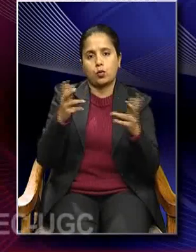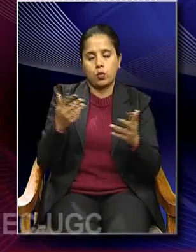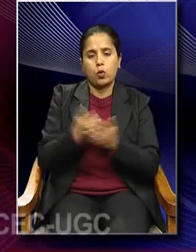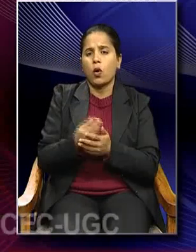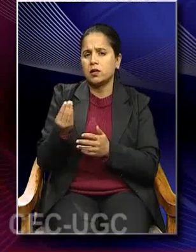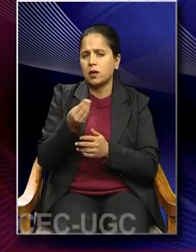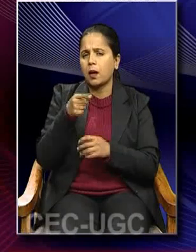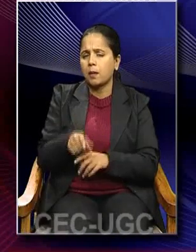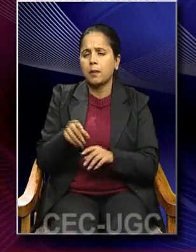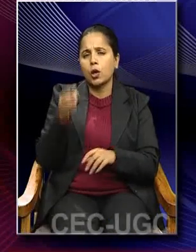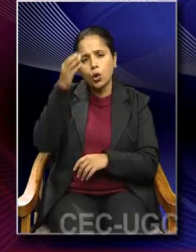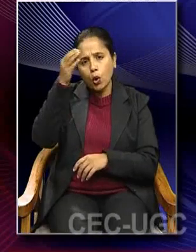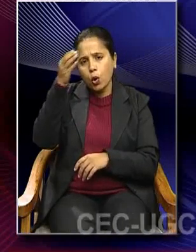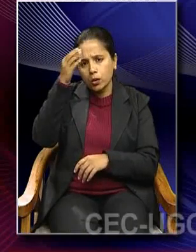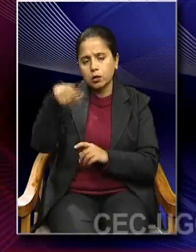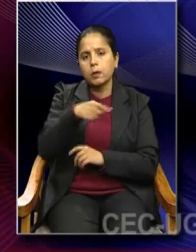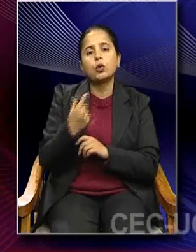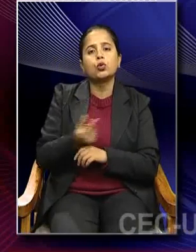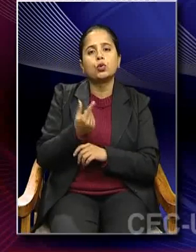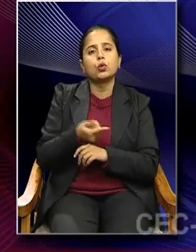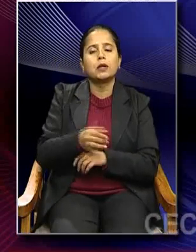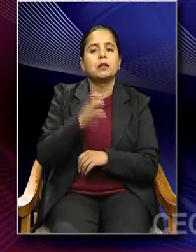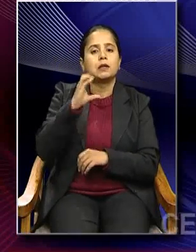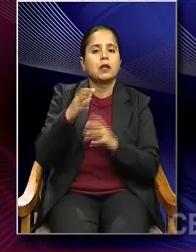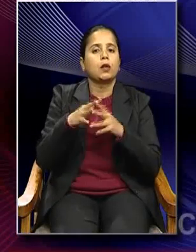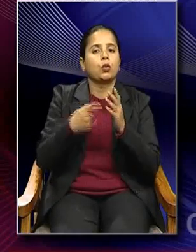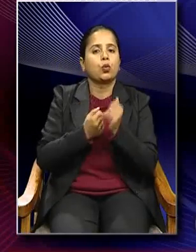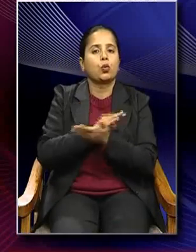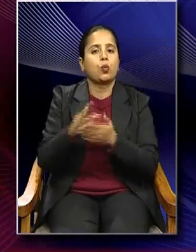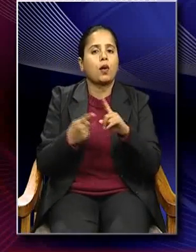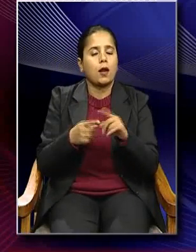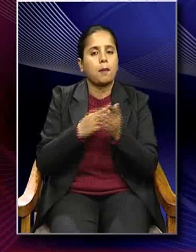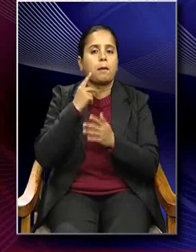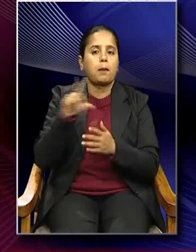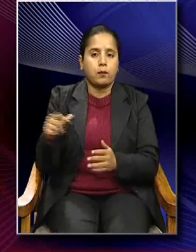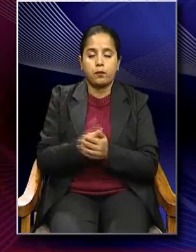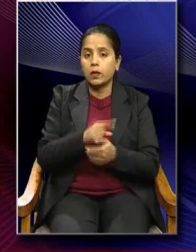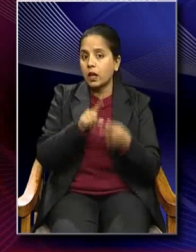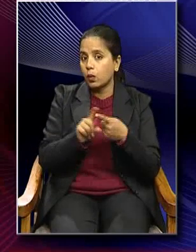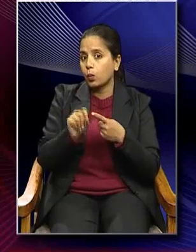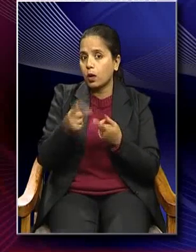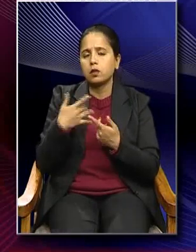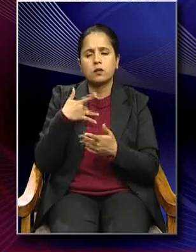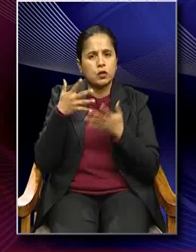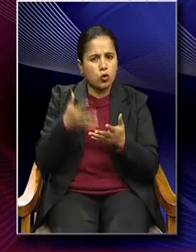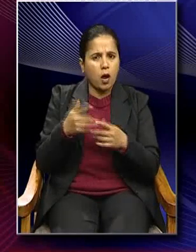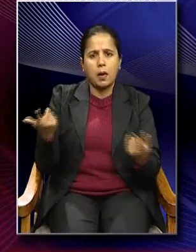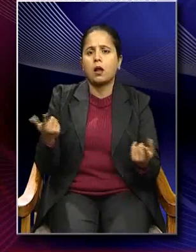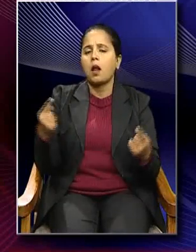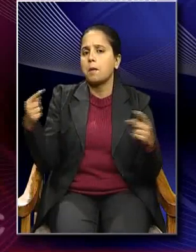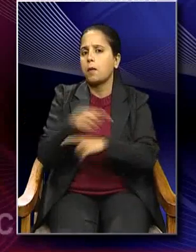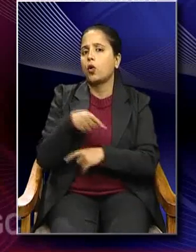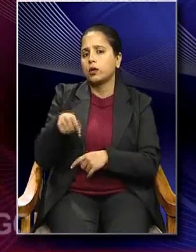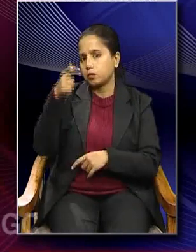the key concepts used by C. Wright Mill. The first is trouble versus